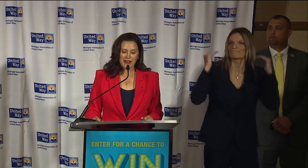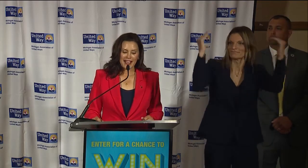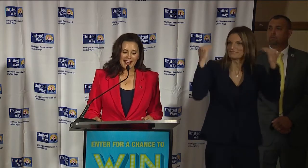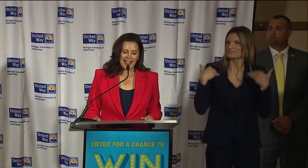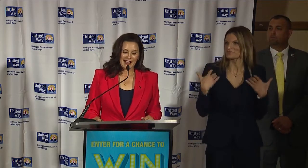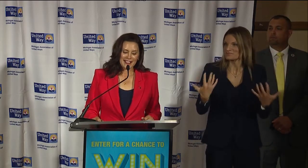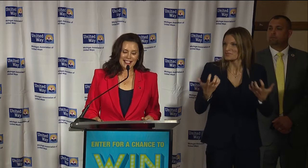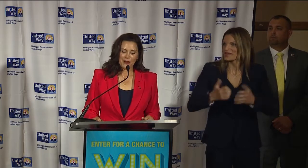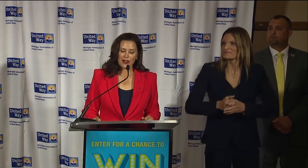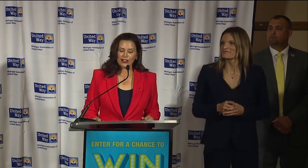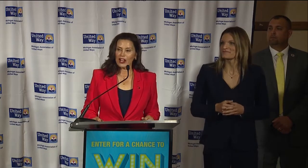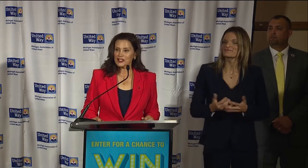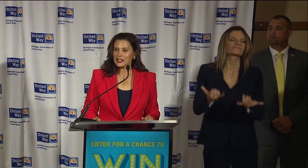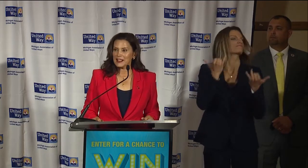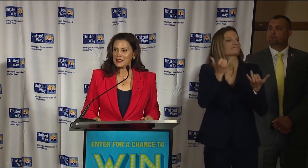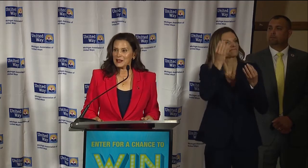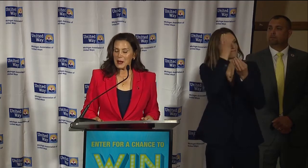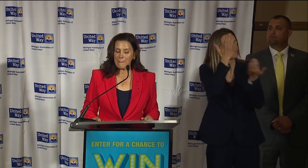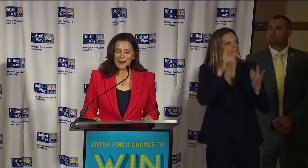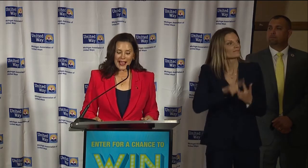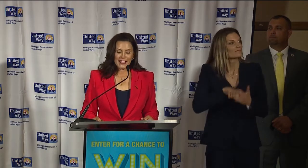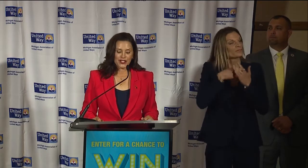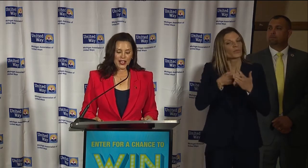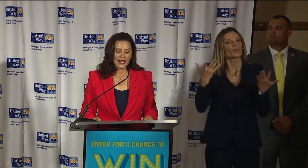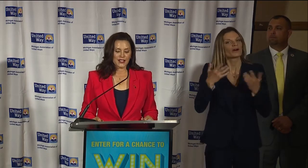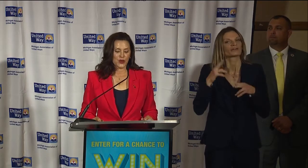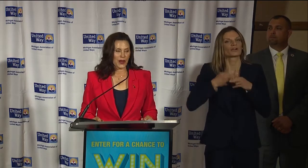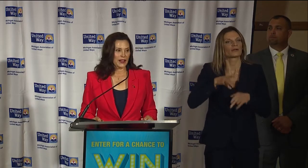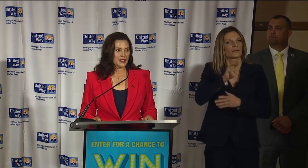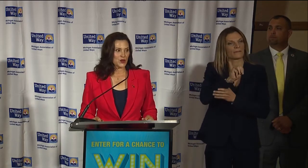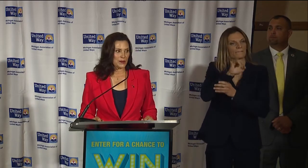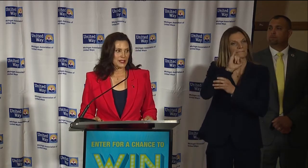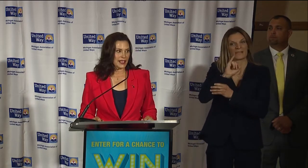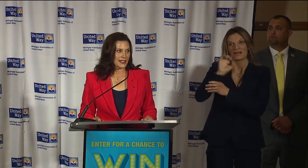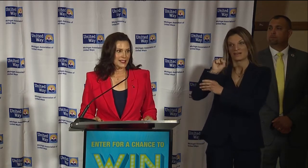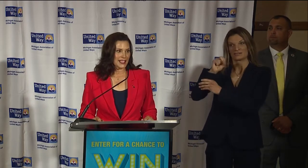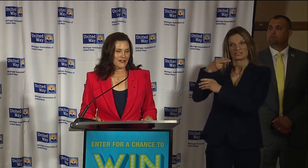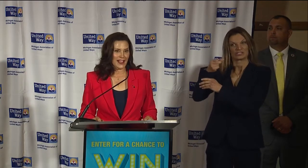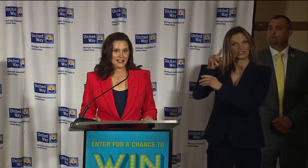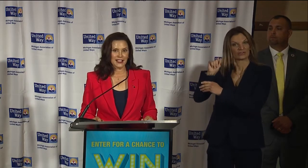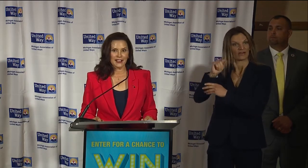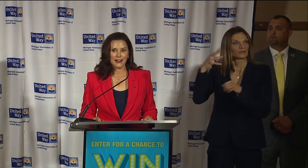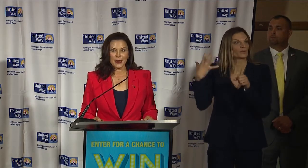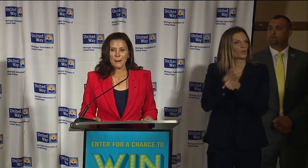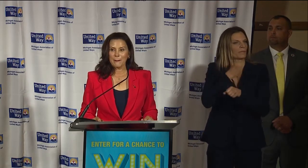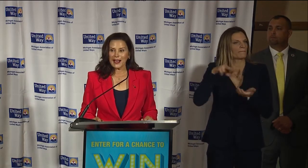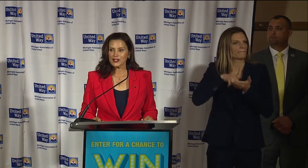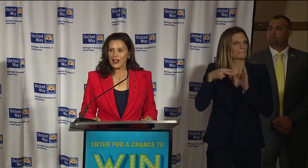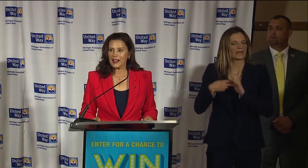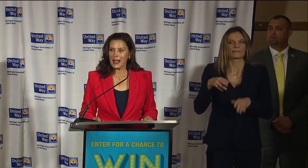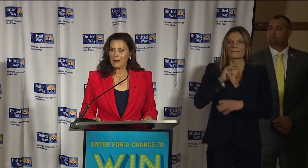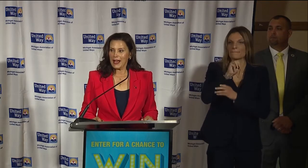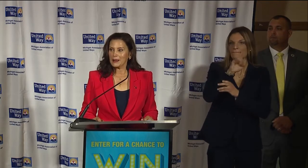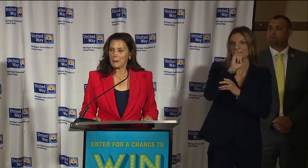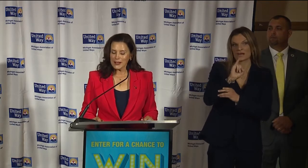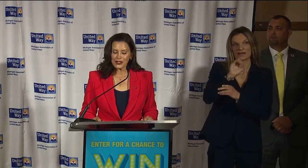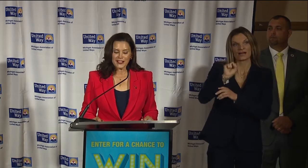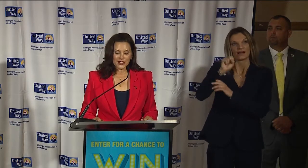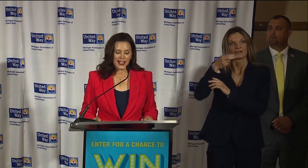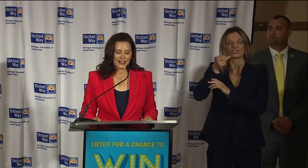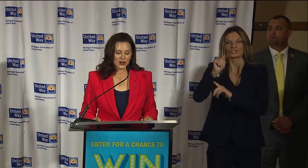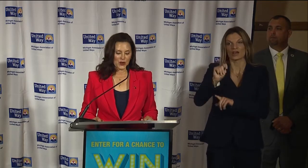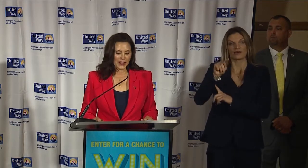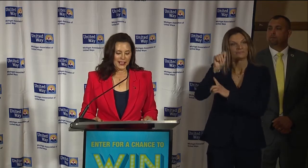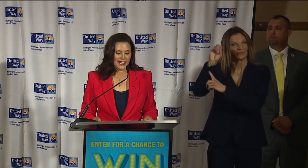So, today we are launching the My Shot to Win Sweepstakes to get vaccinated. My Shot, M-I, the